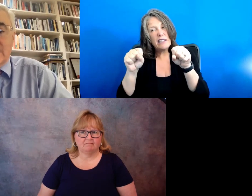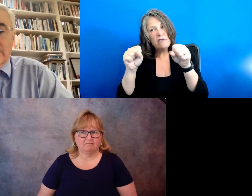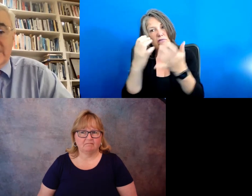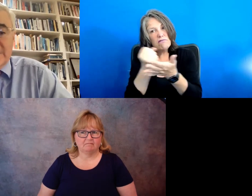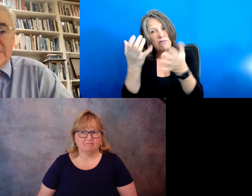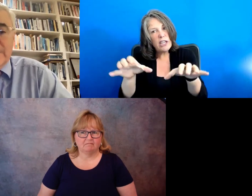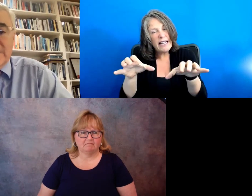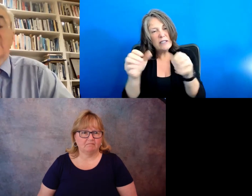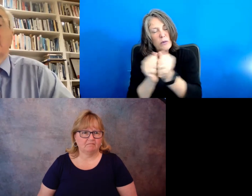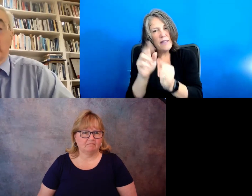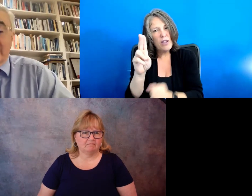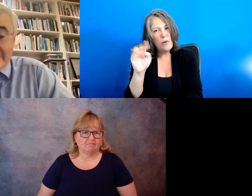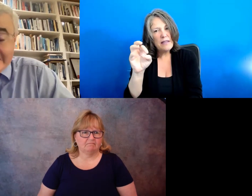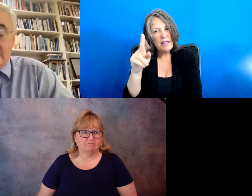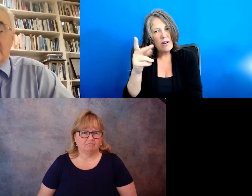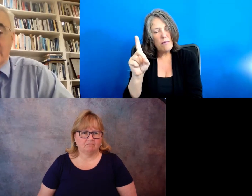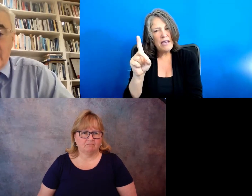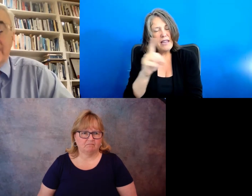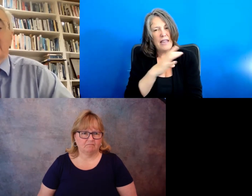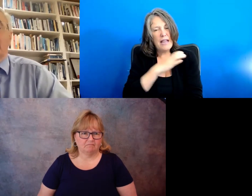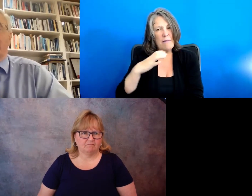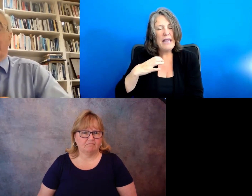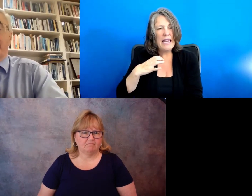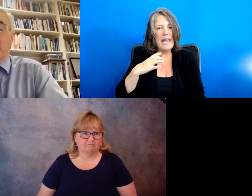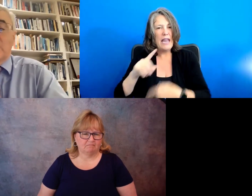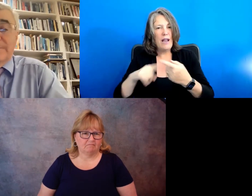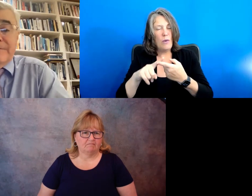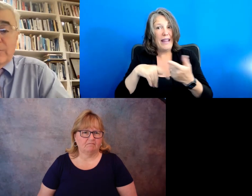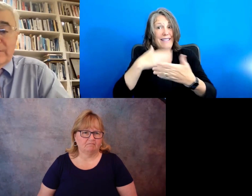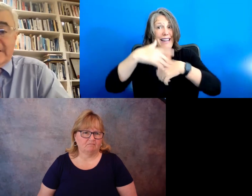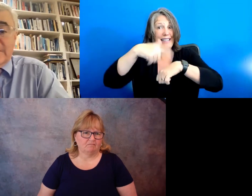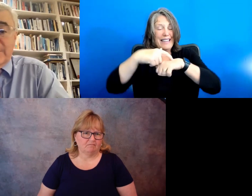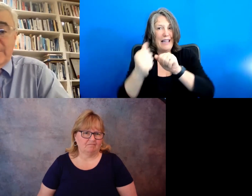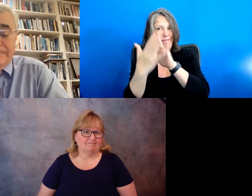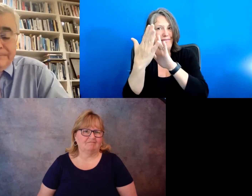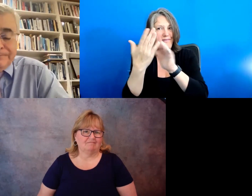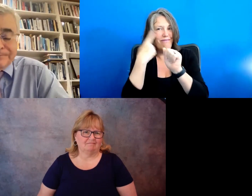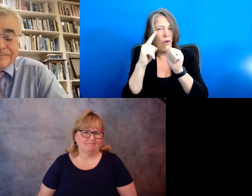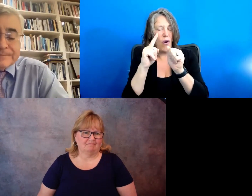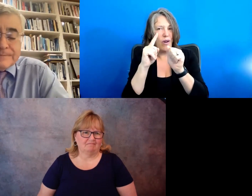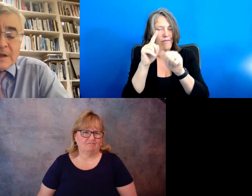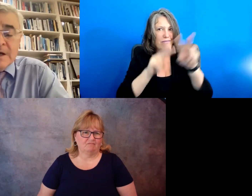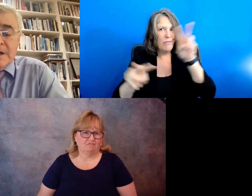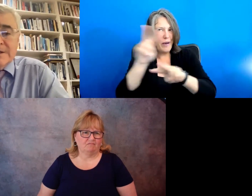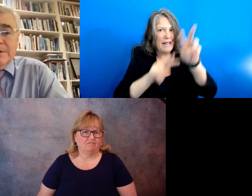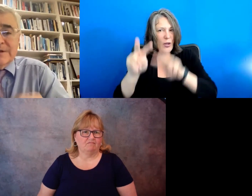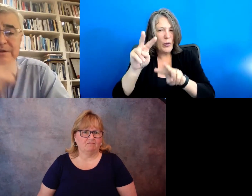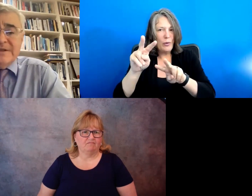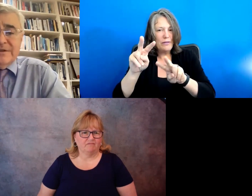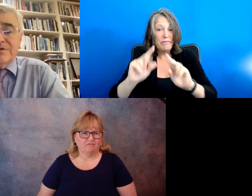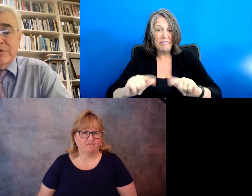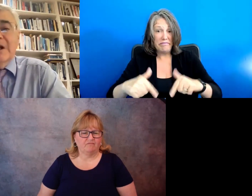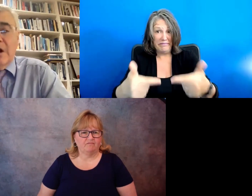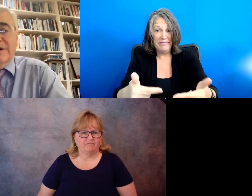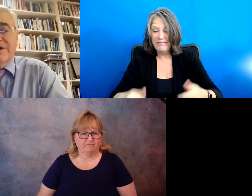UN CRPD committee when they next come up for review before that committee. So